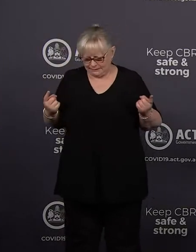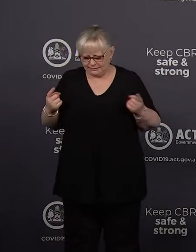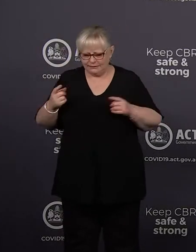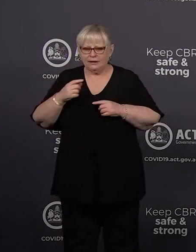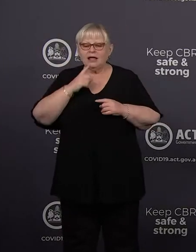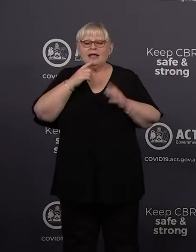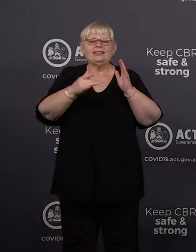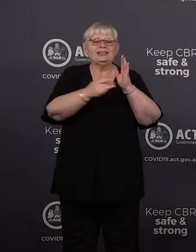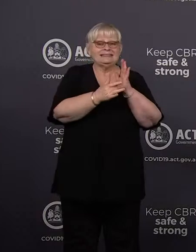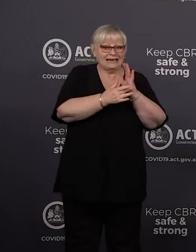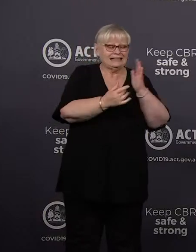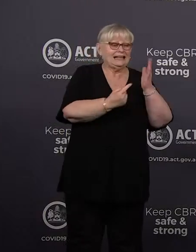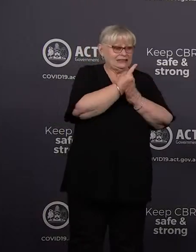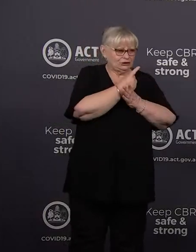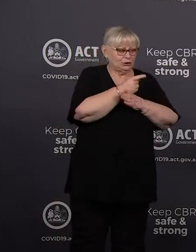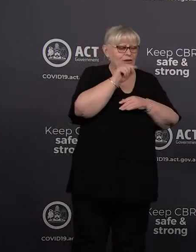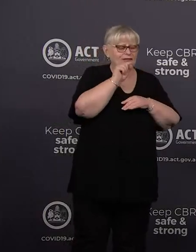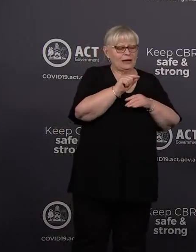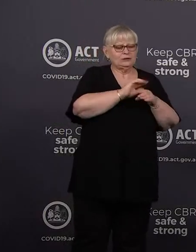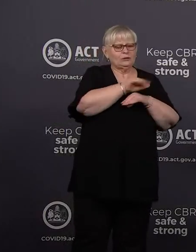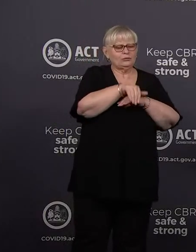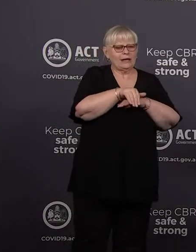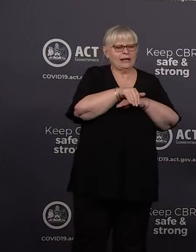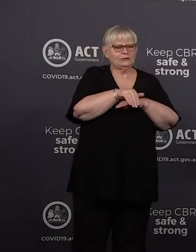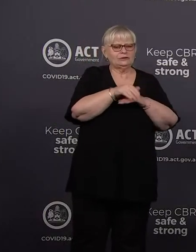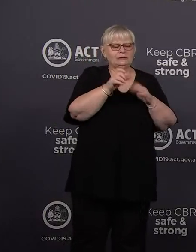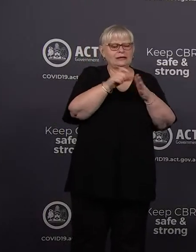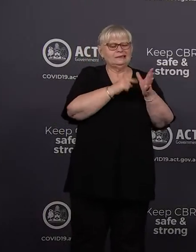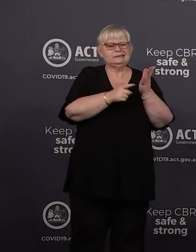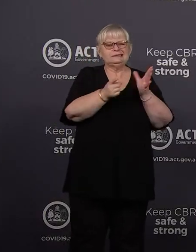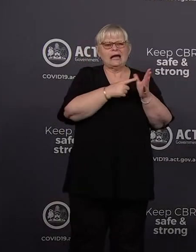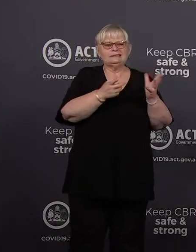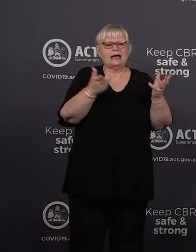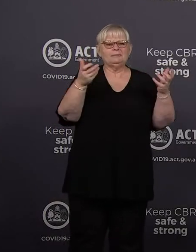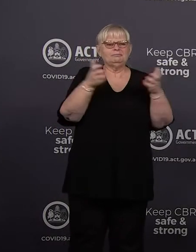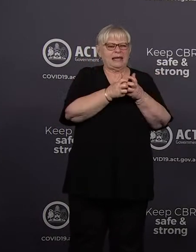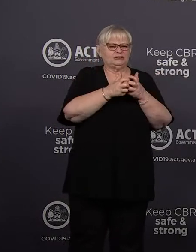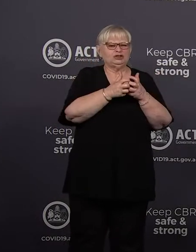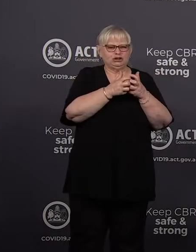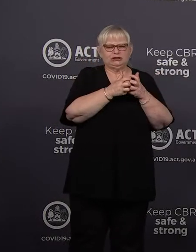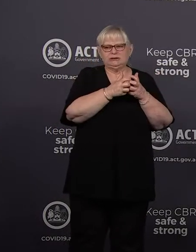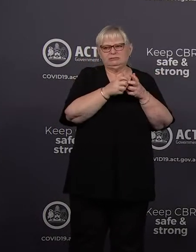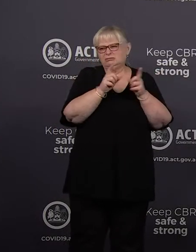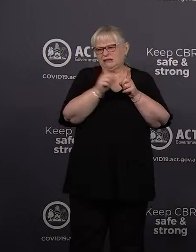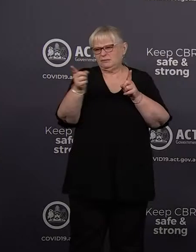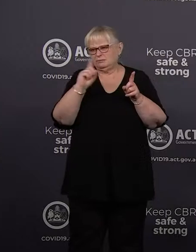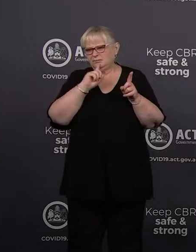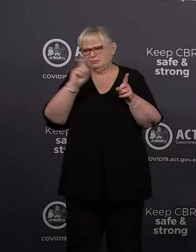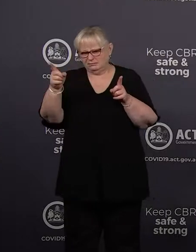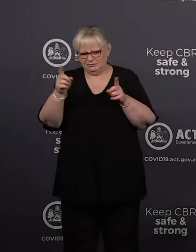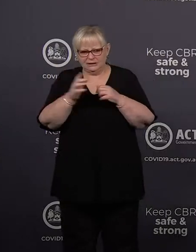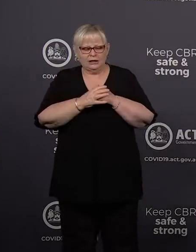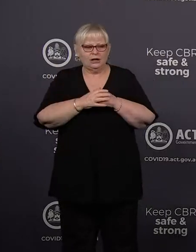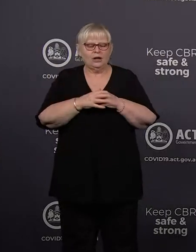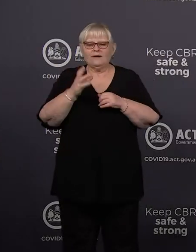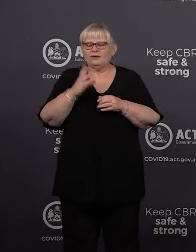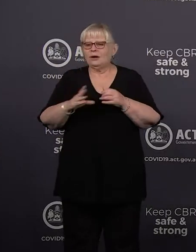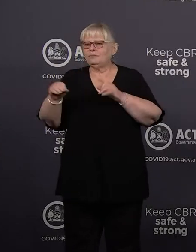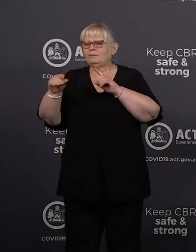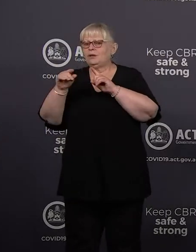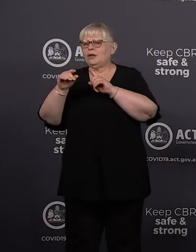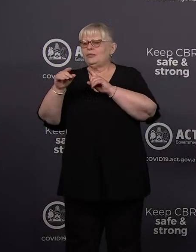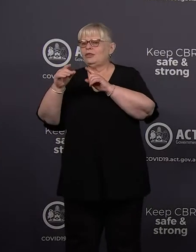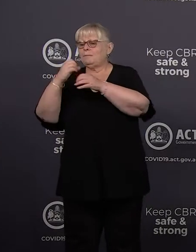the technical issue was around being able to data match, as others have talked about, between the result that was coming back